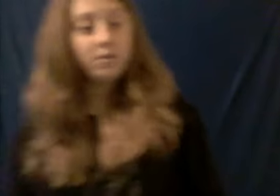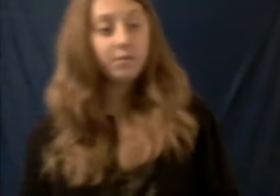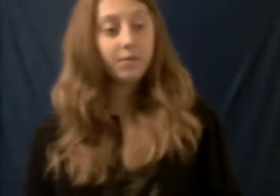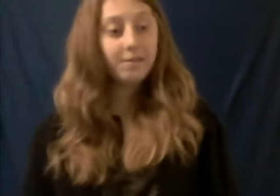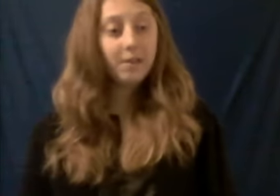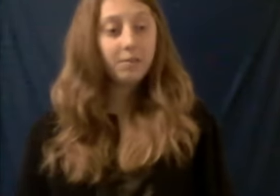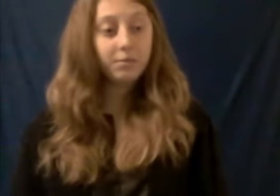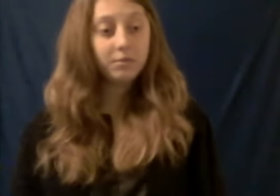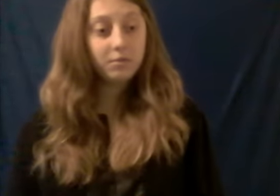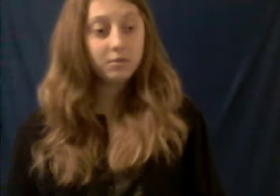For example,